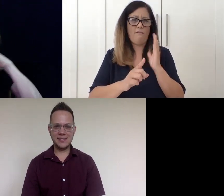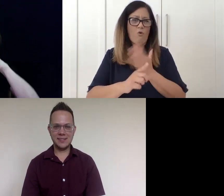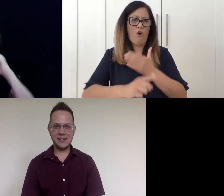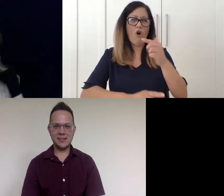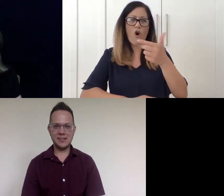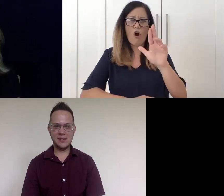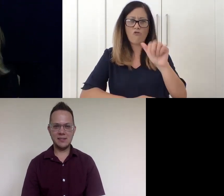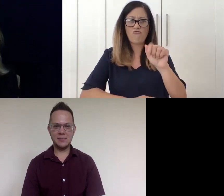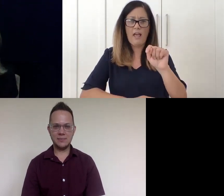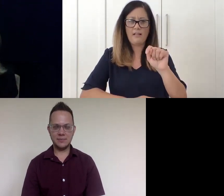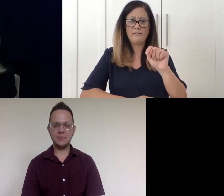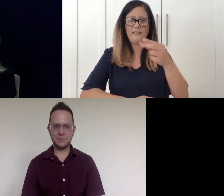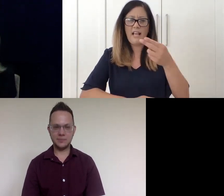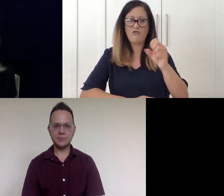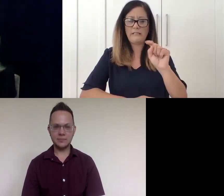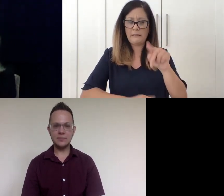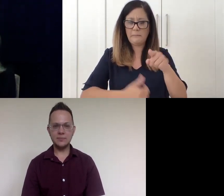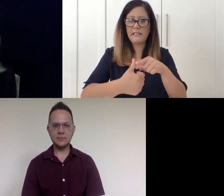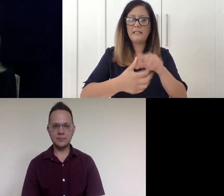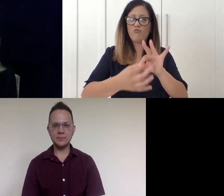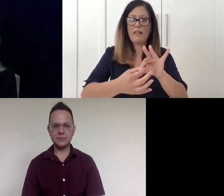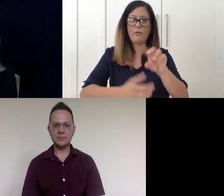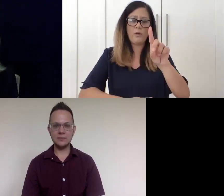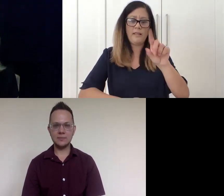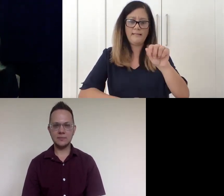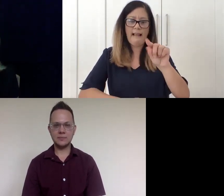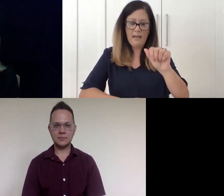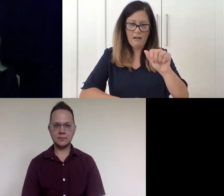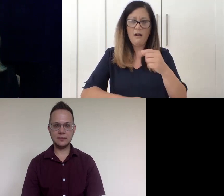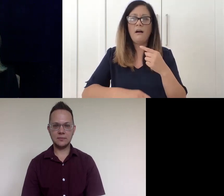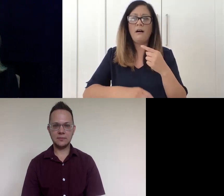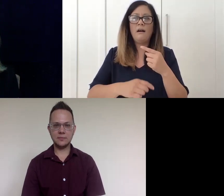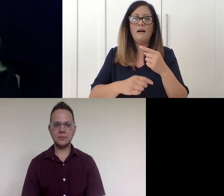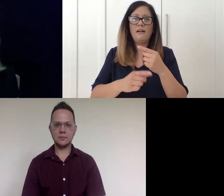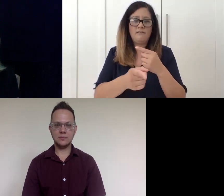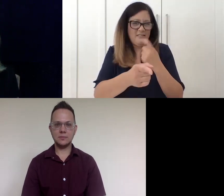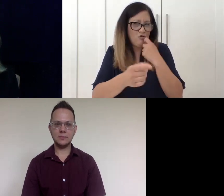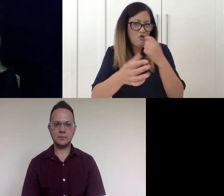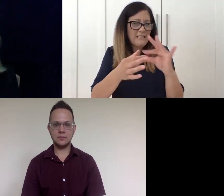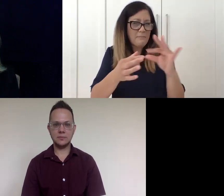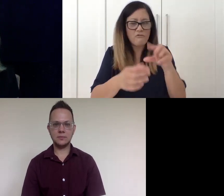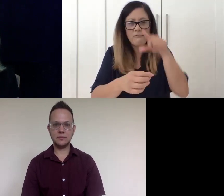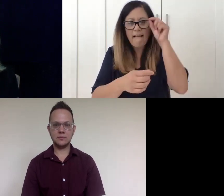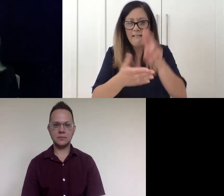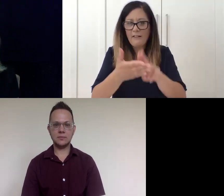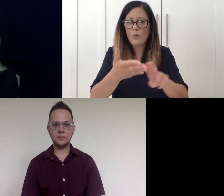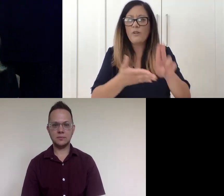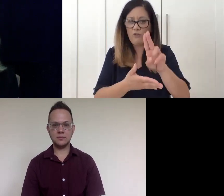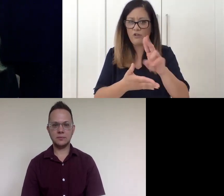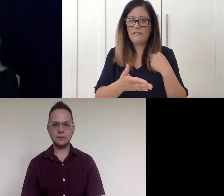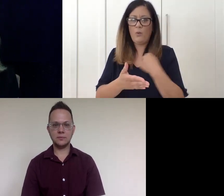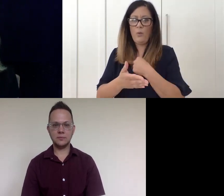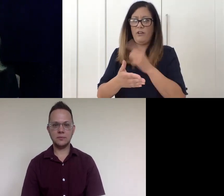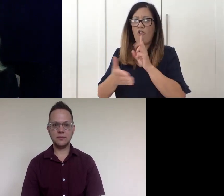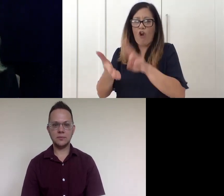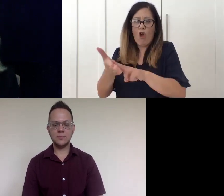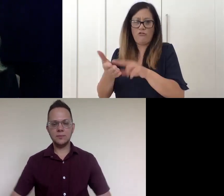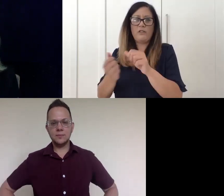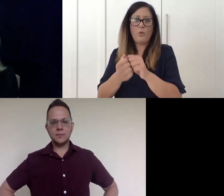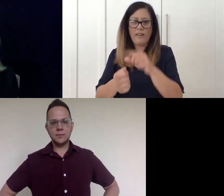Okay, so getting back to the first goal for our grant project, having to do with the data collection, you mentioned